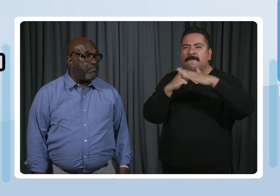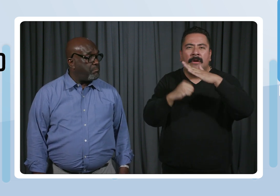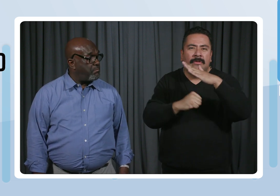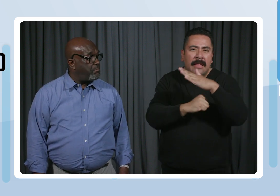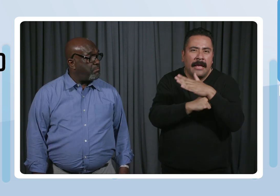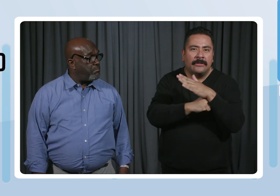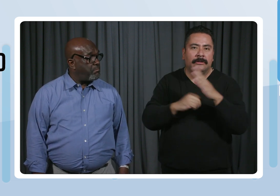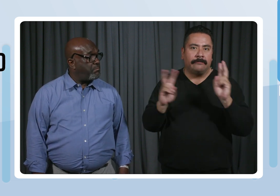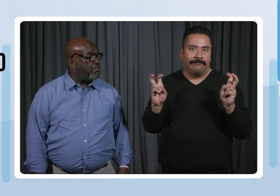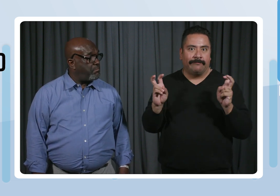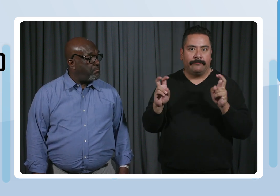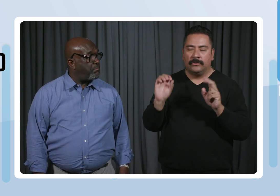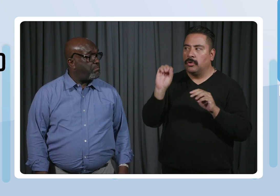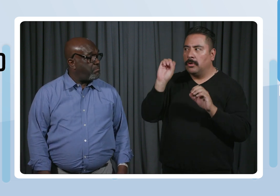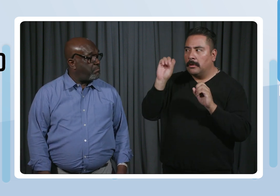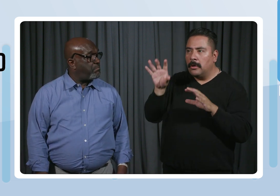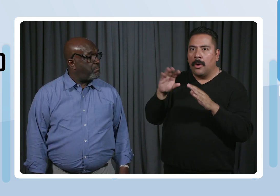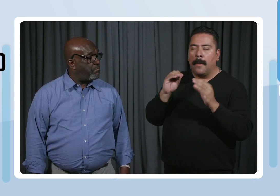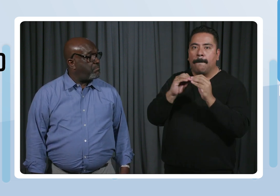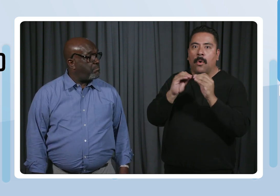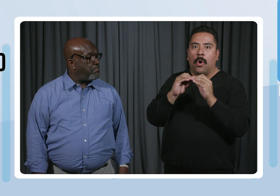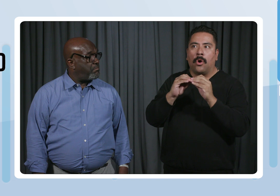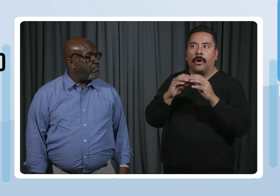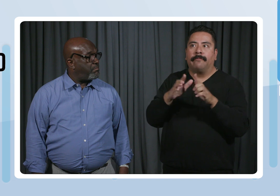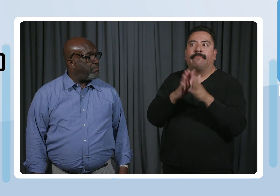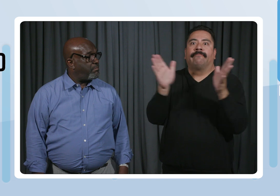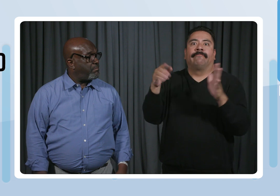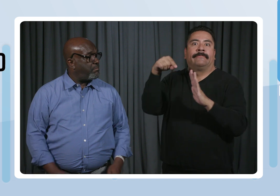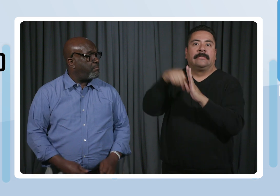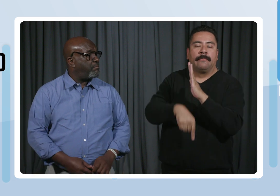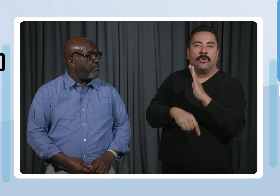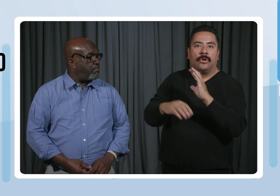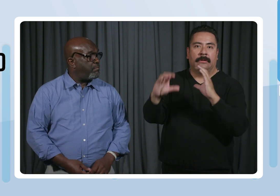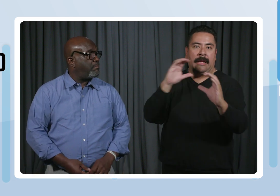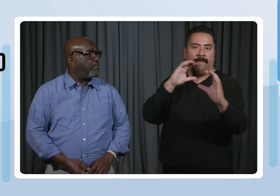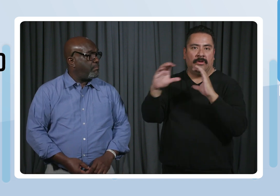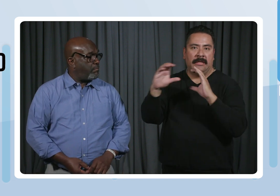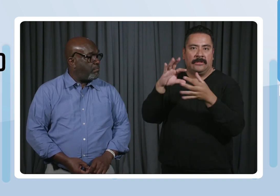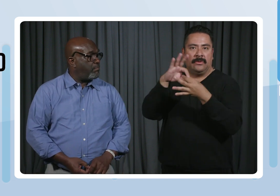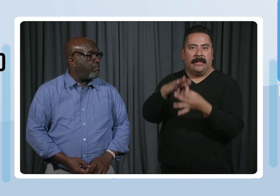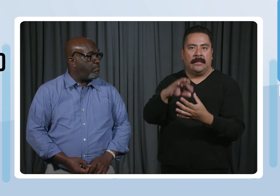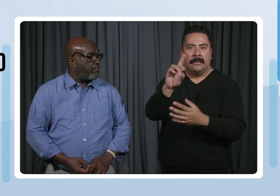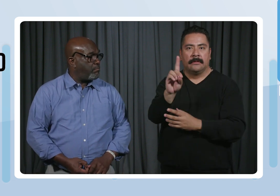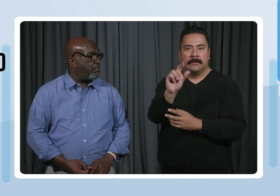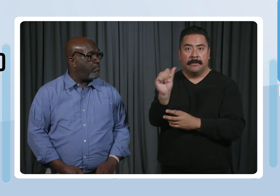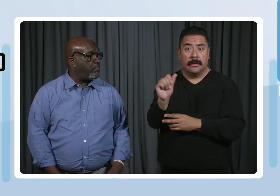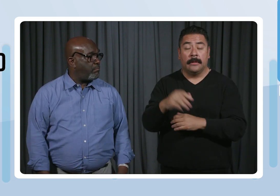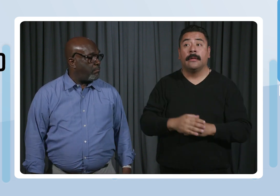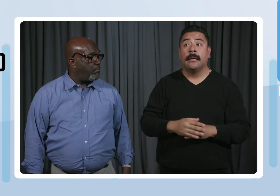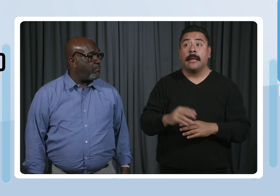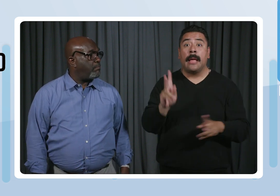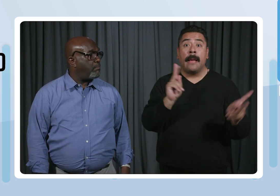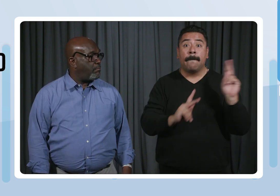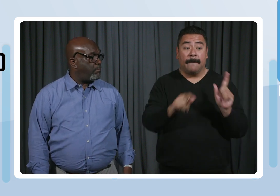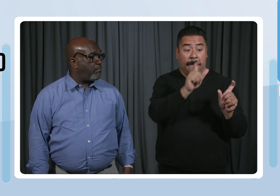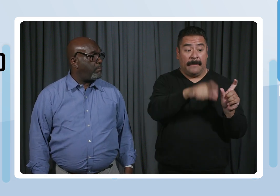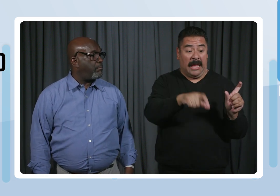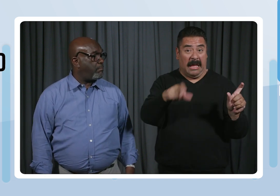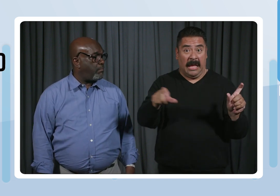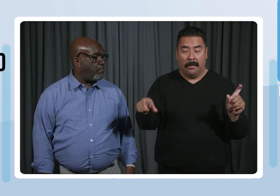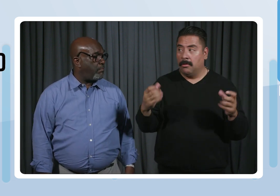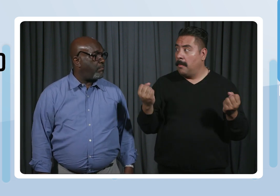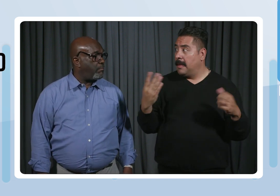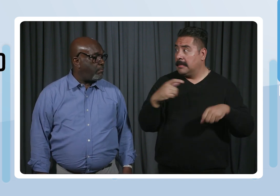point into a much bigger conversation about disability because people are often afraid to talk